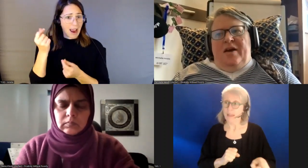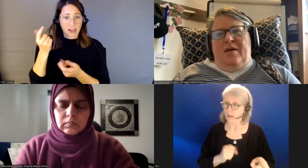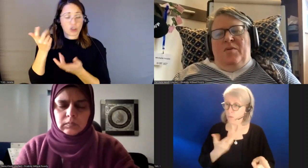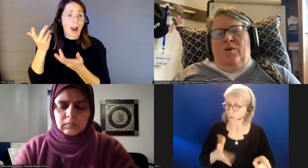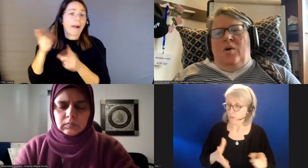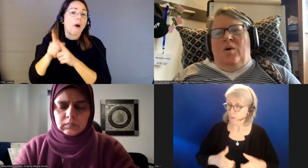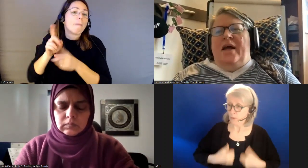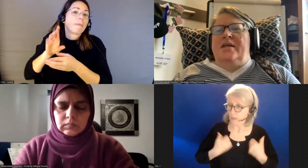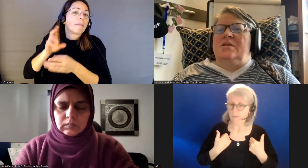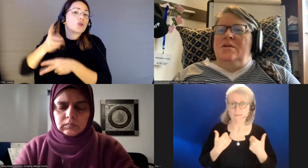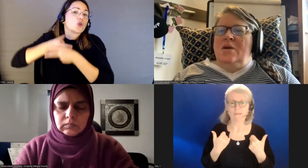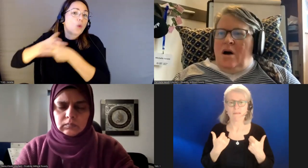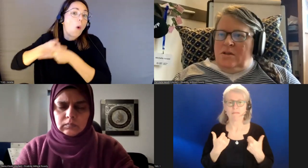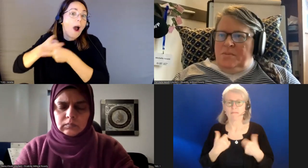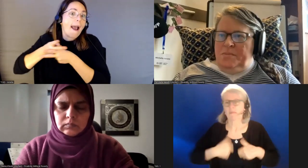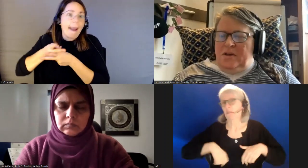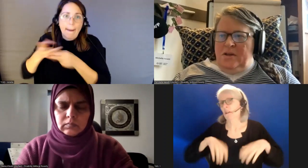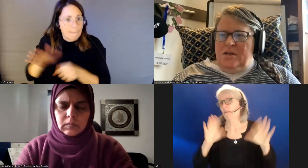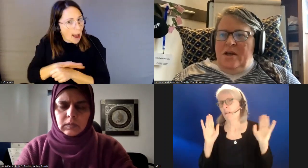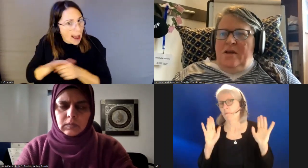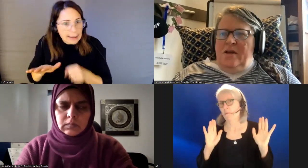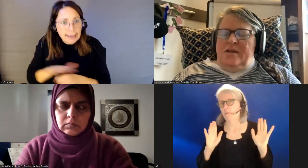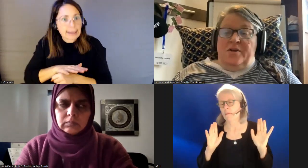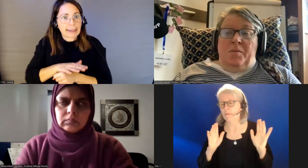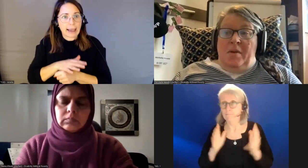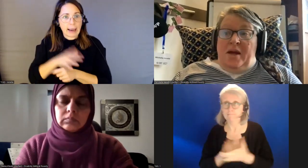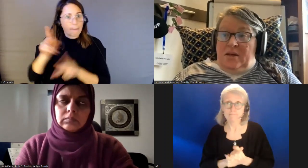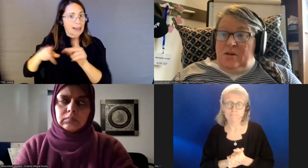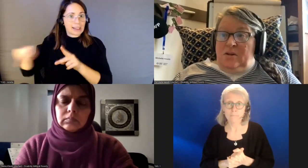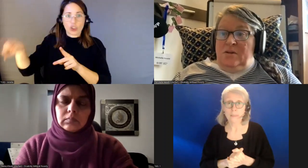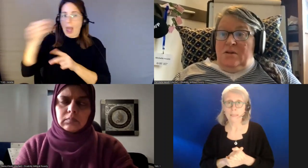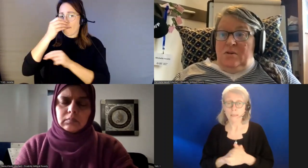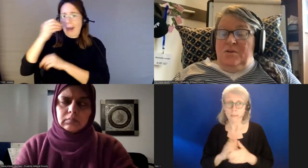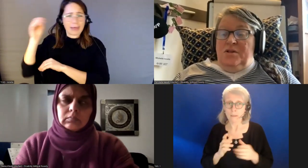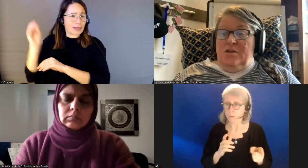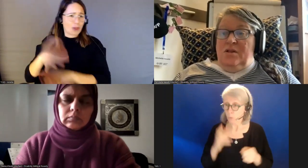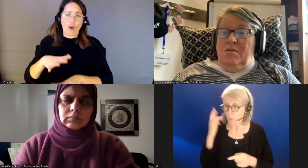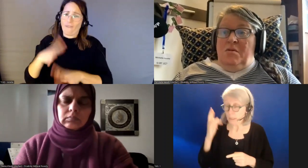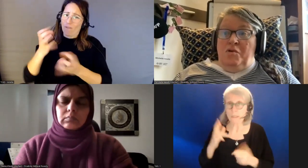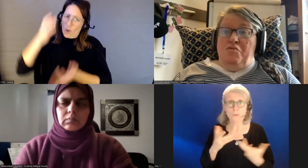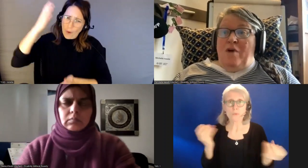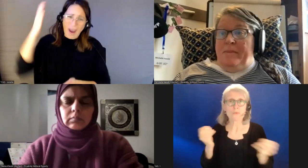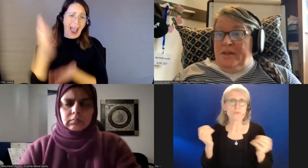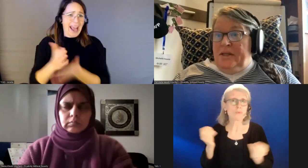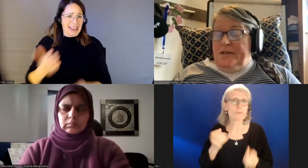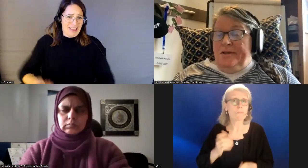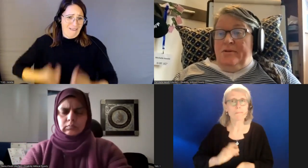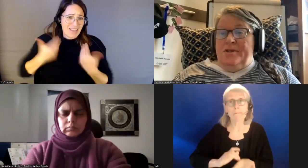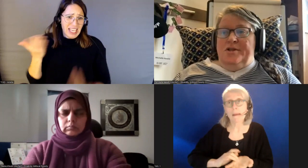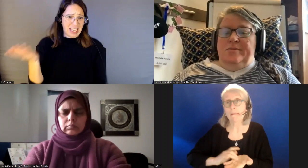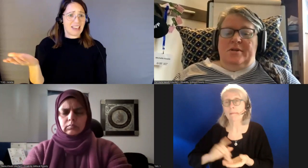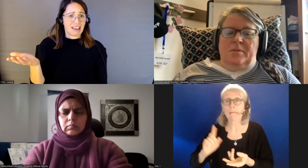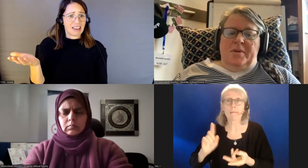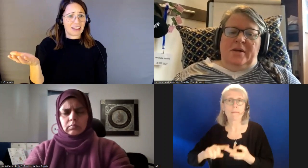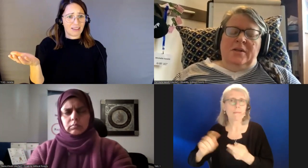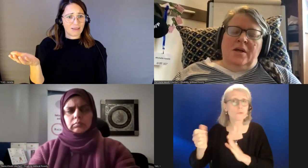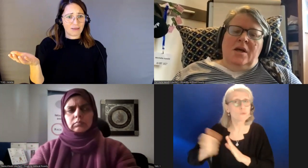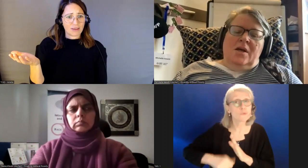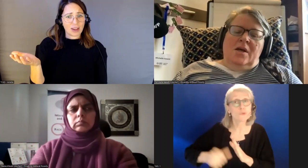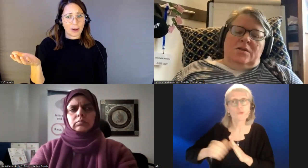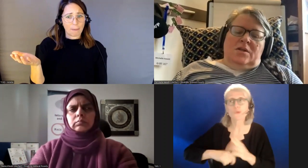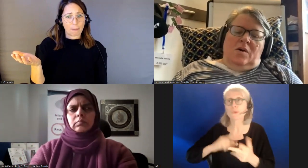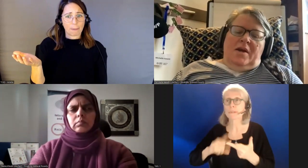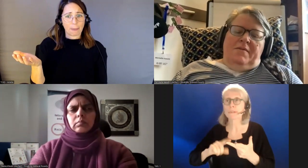that life anymore. And it's not because there's no medical solution to or remedy, to use the terms of the